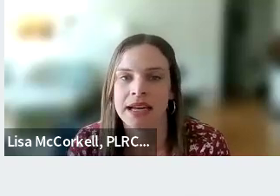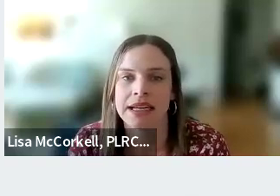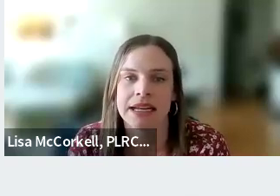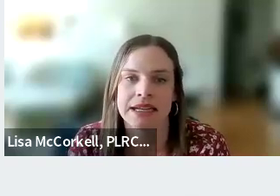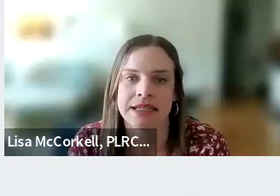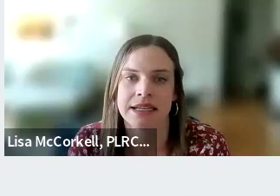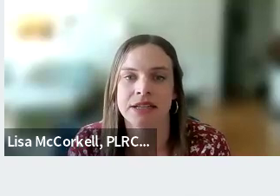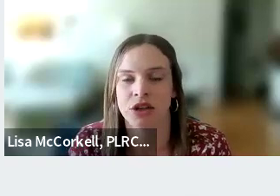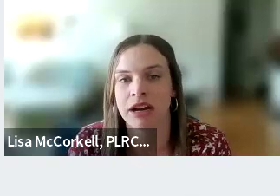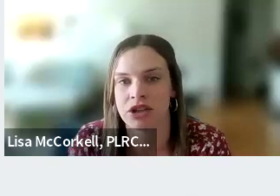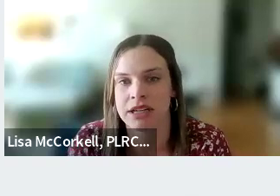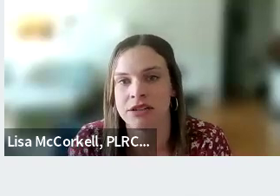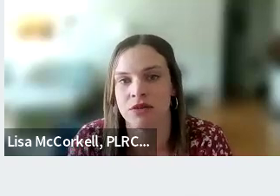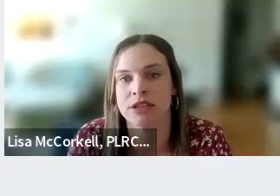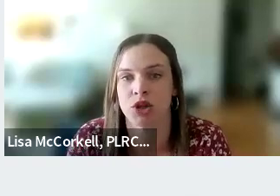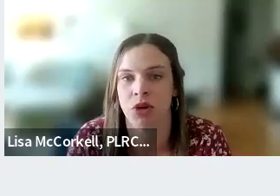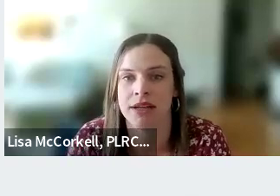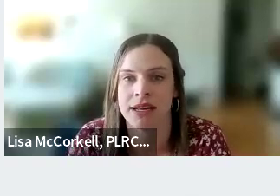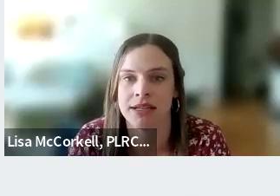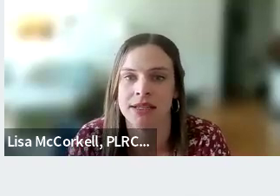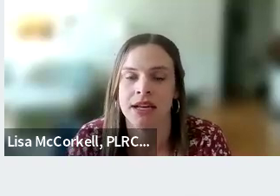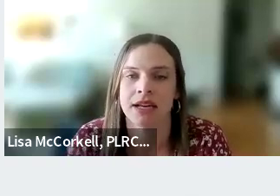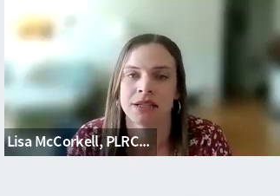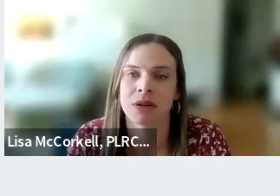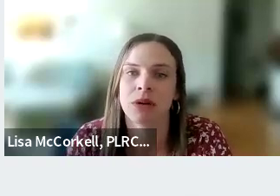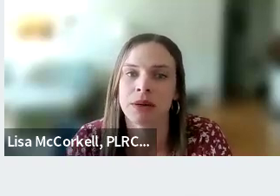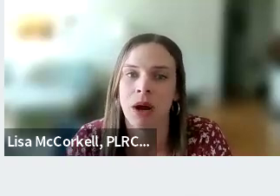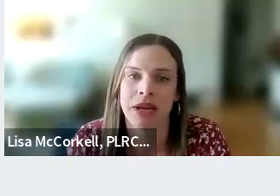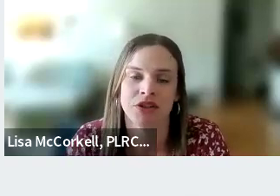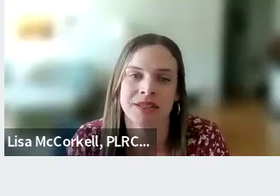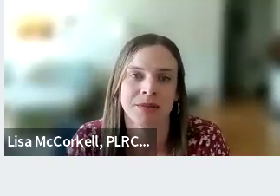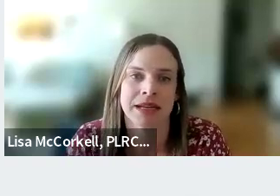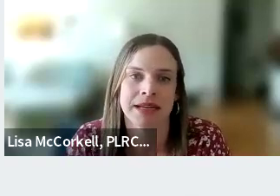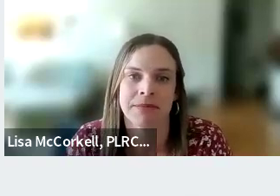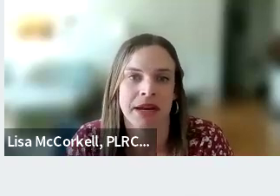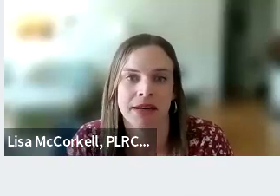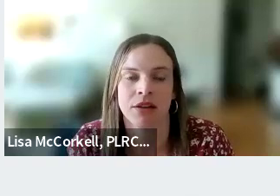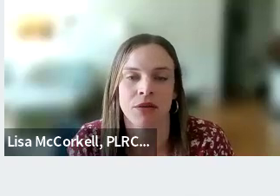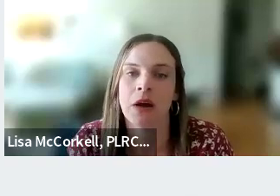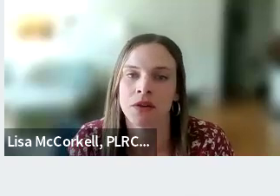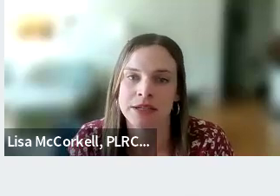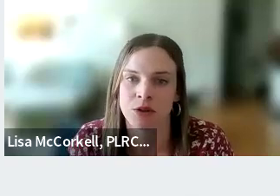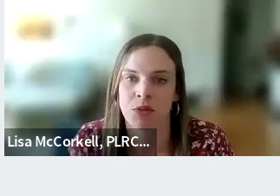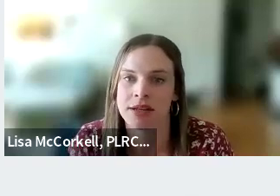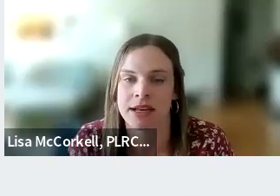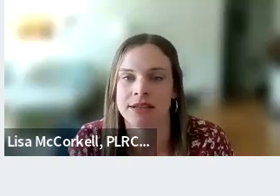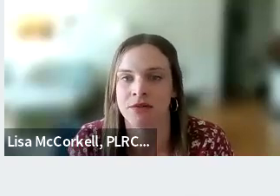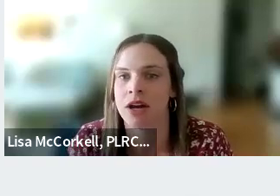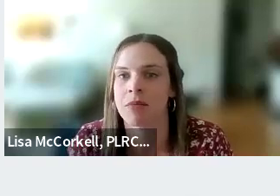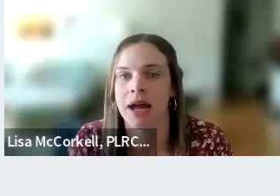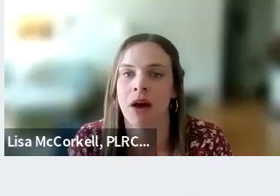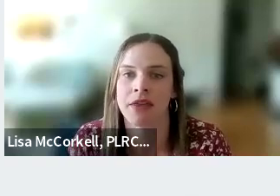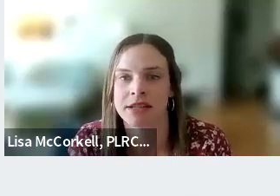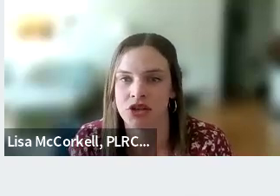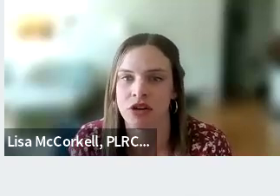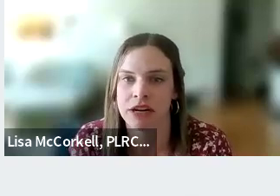then the second is integration into research process. So we really want patients to be embedded throughout the research process,